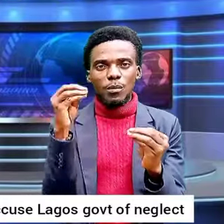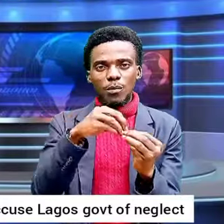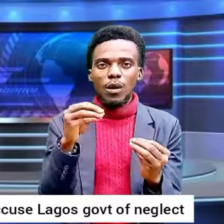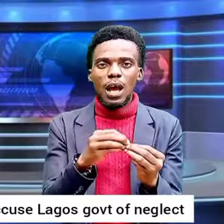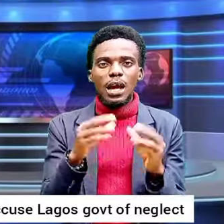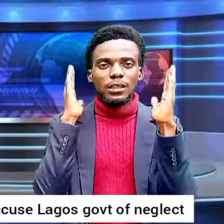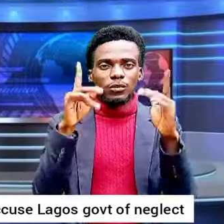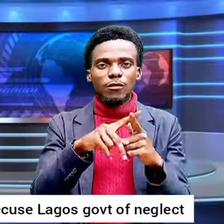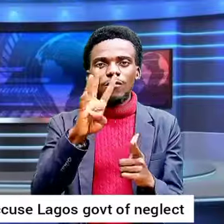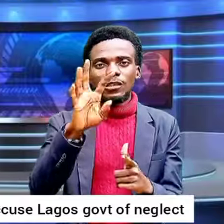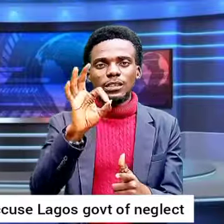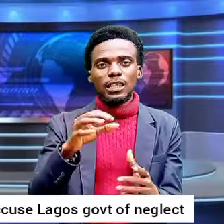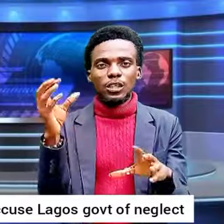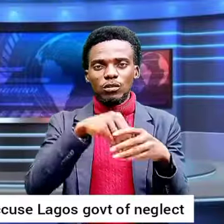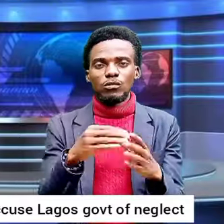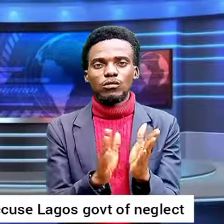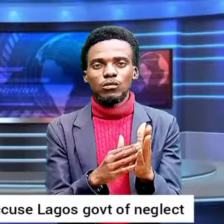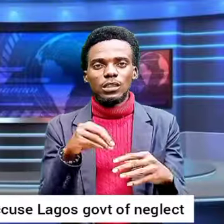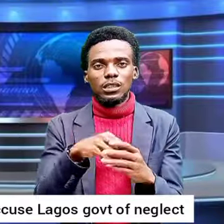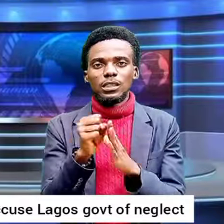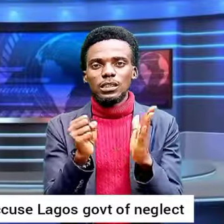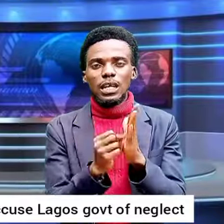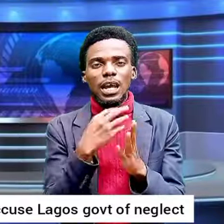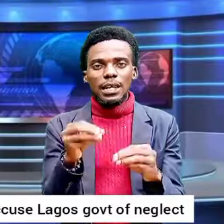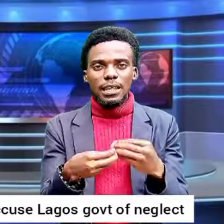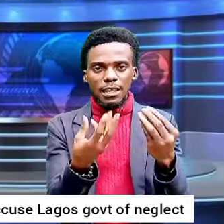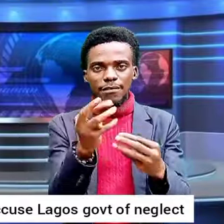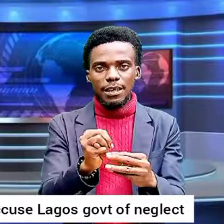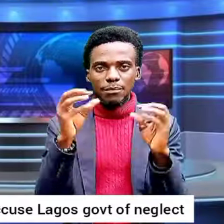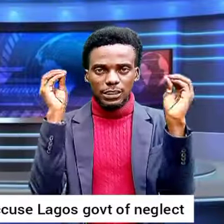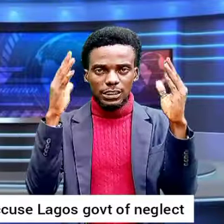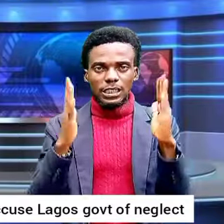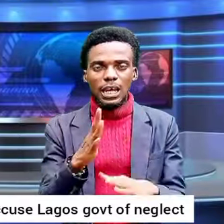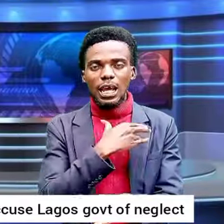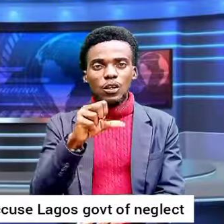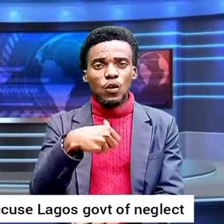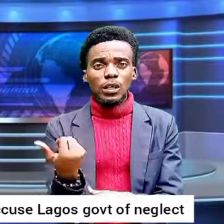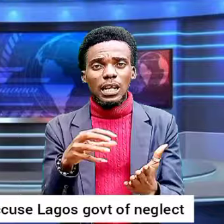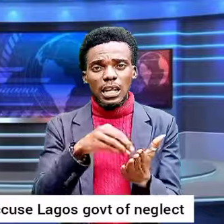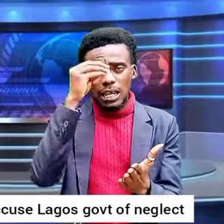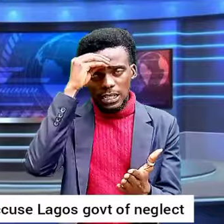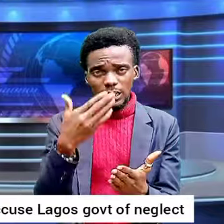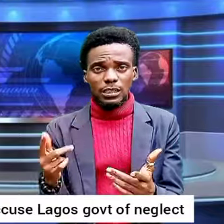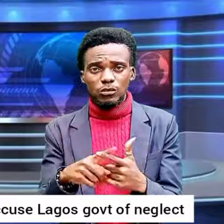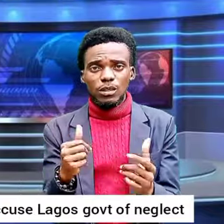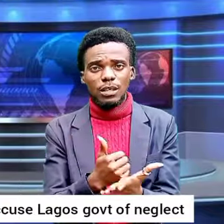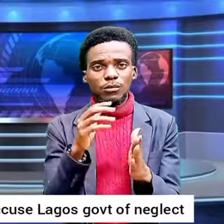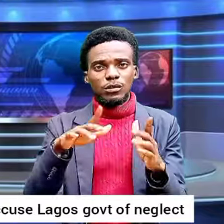in the state and equip them with teachers and other learning aids that will help the children to learn.